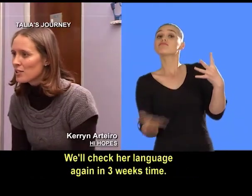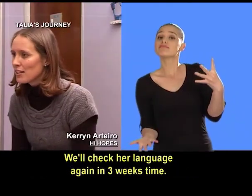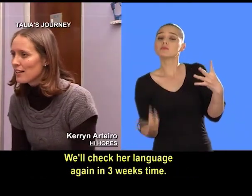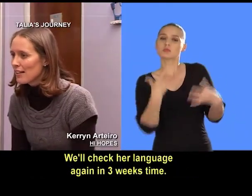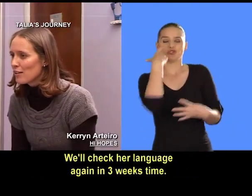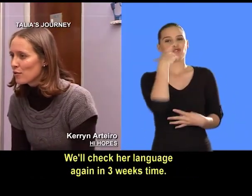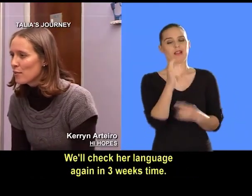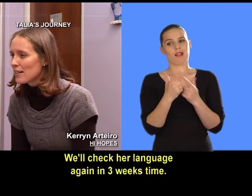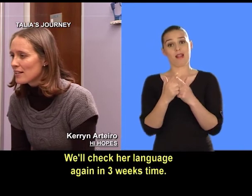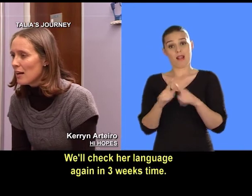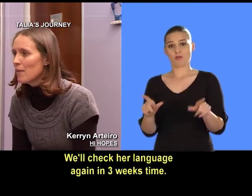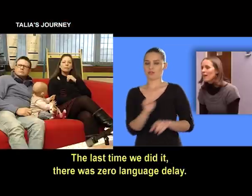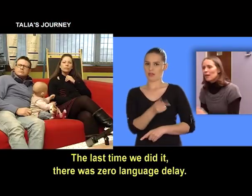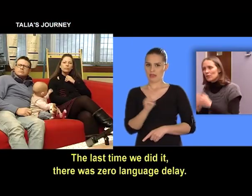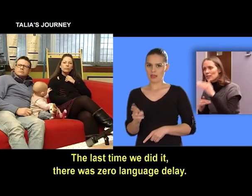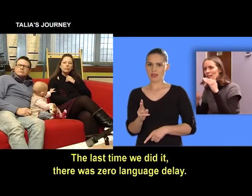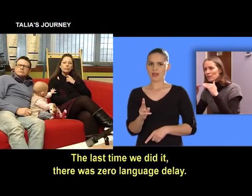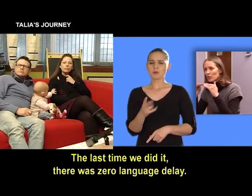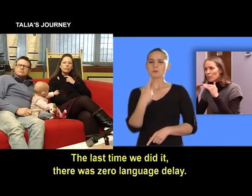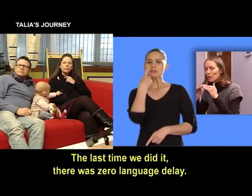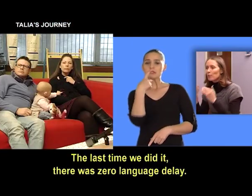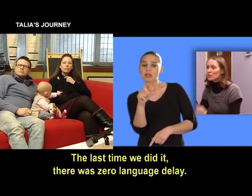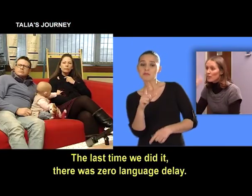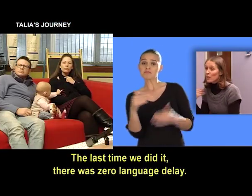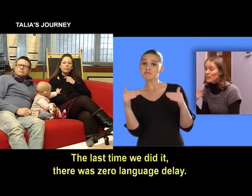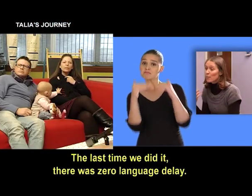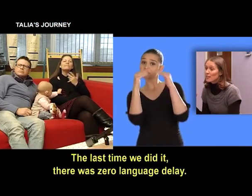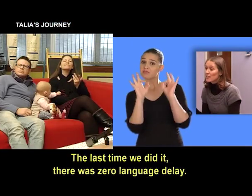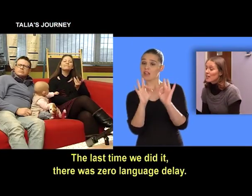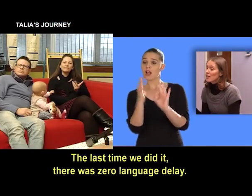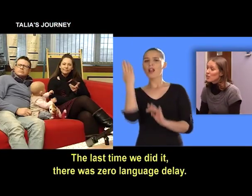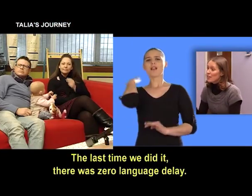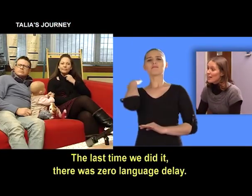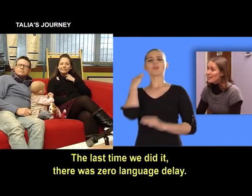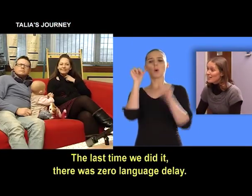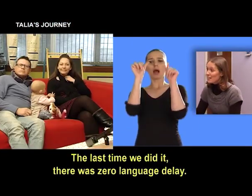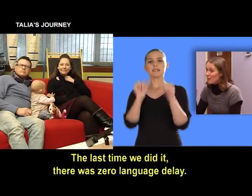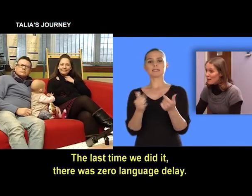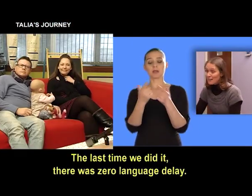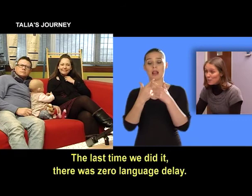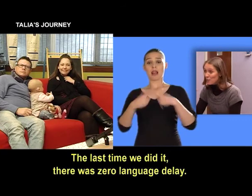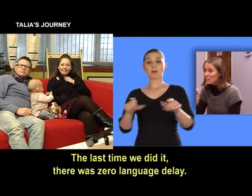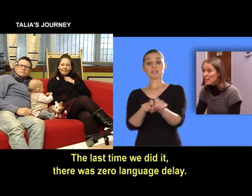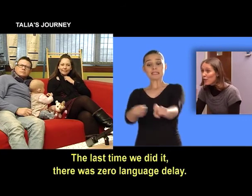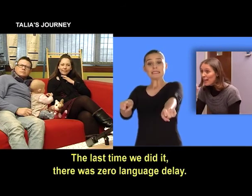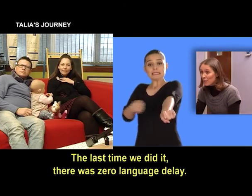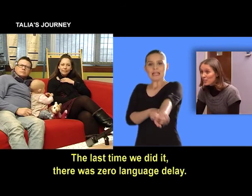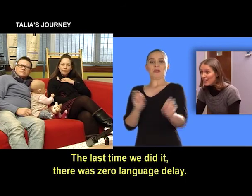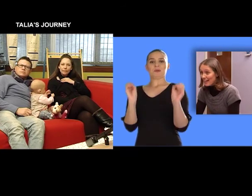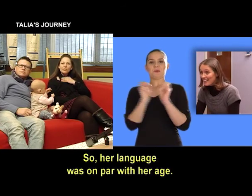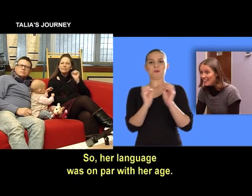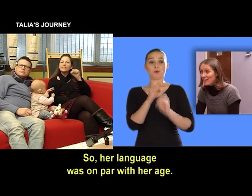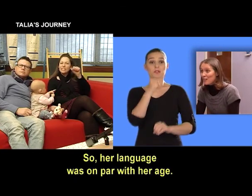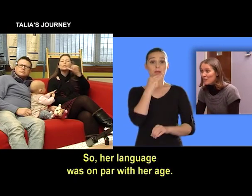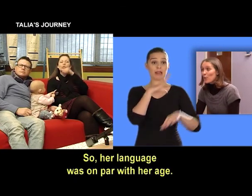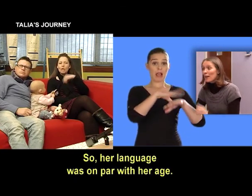her language again in 3 weeks' time, and we'll see if she's on par, because the last time we did it, she had, there was 0 language